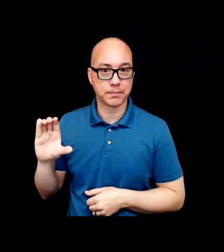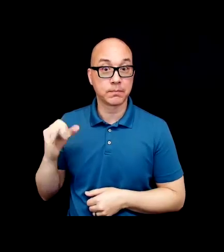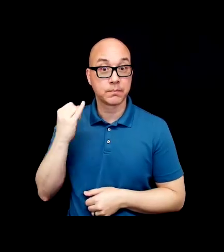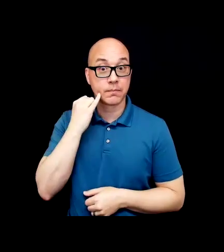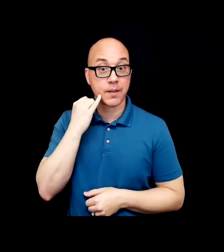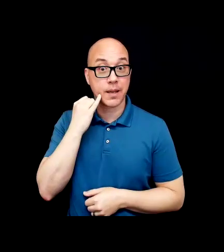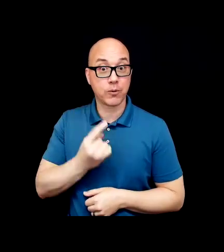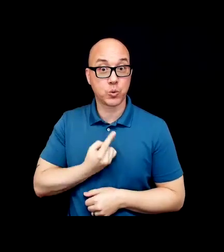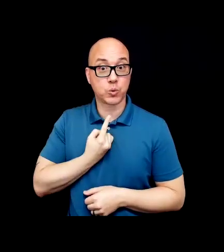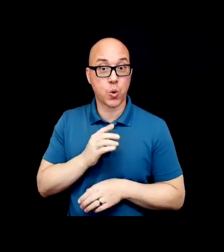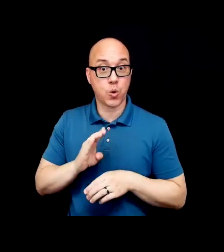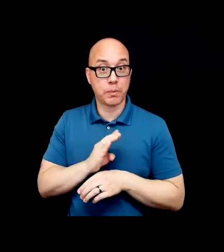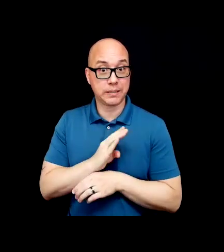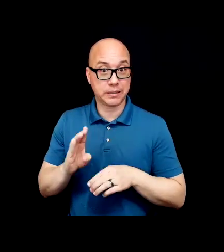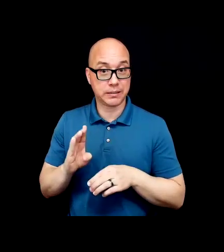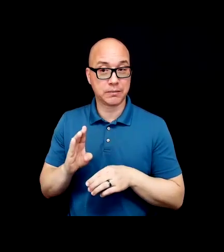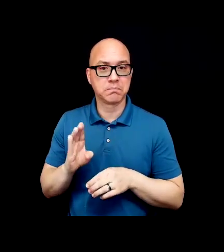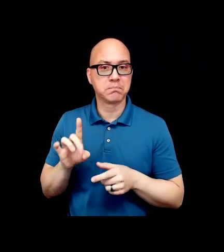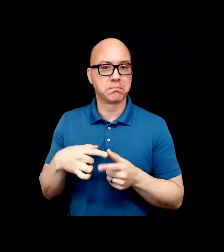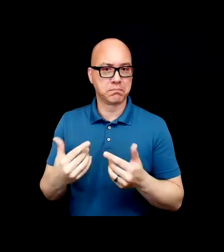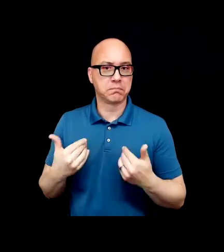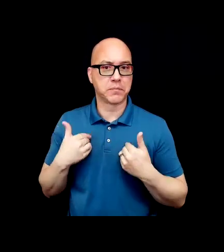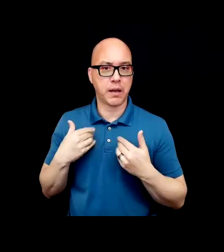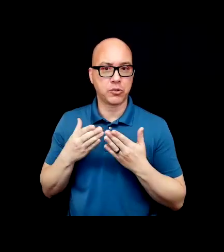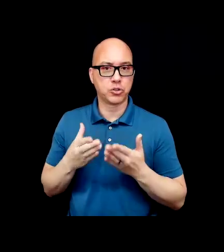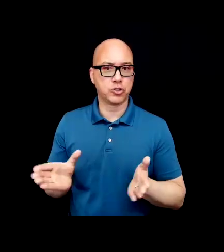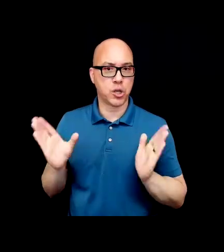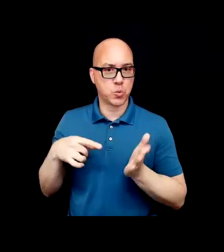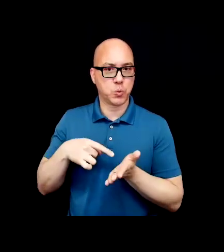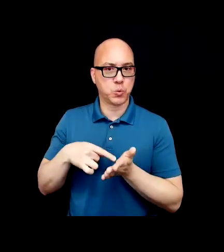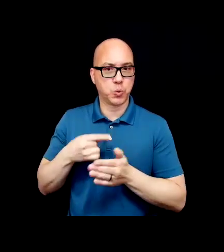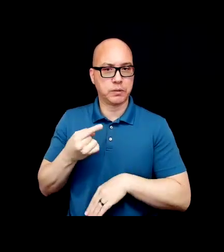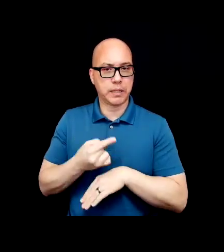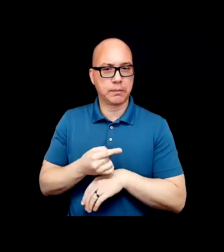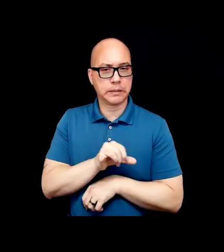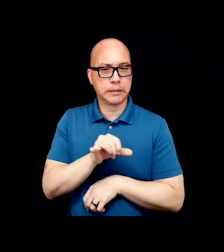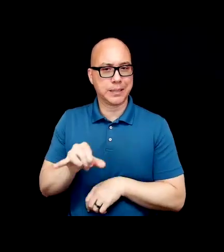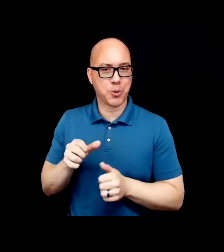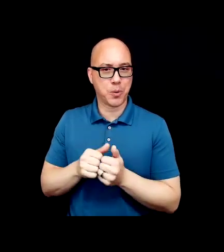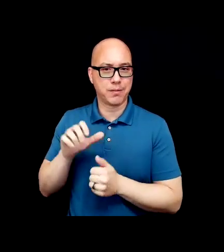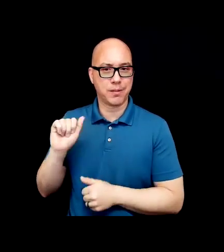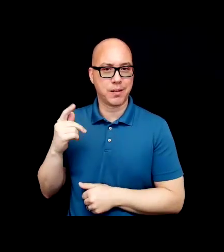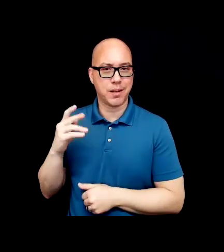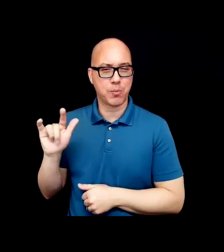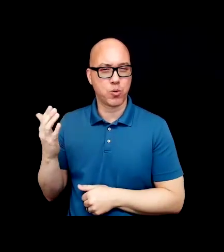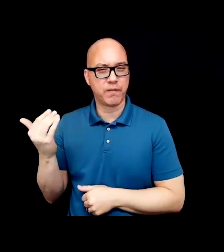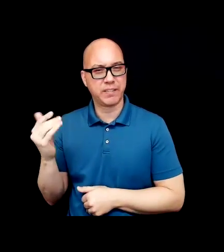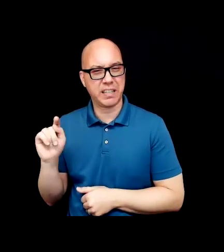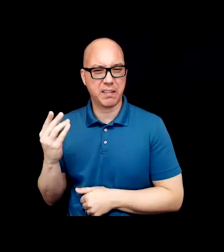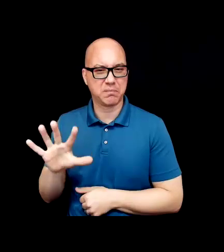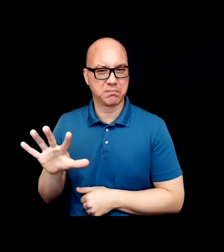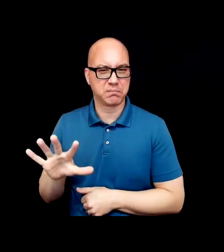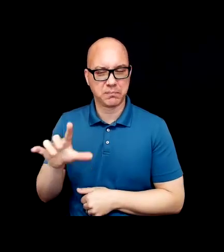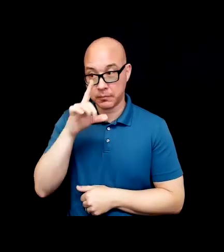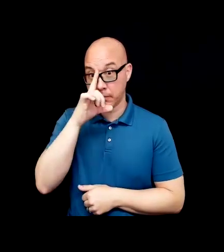starting at that first line, then you do have that general deadline that everybody knows, which is typically April the